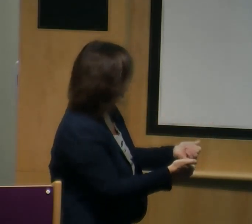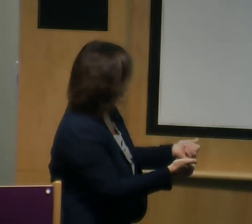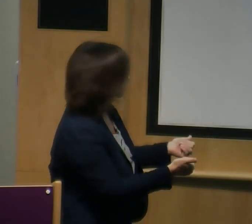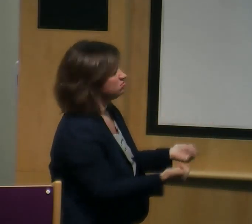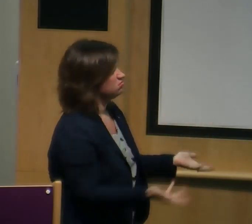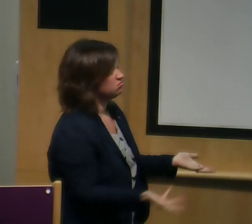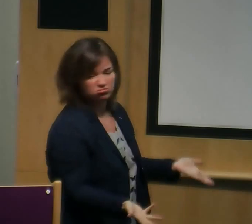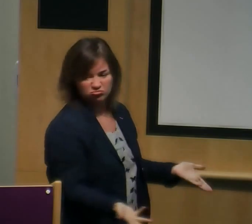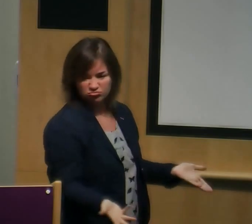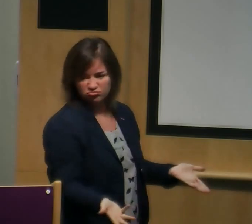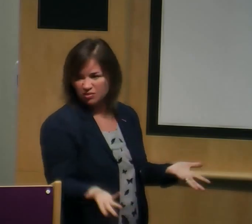expect this afternoon.